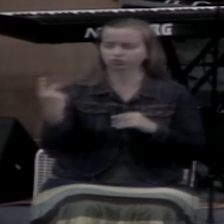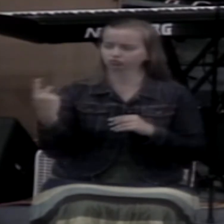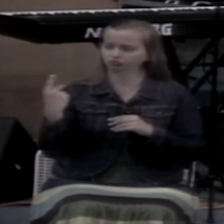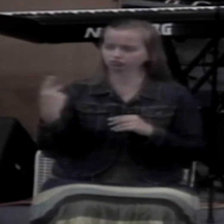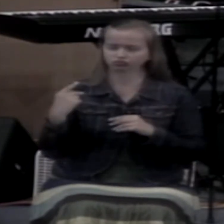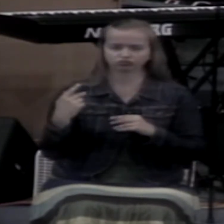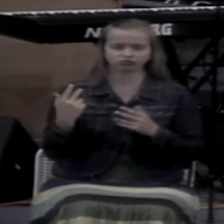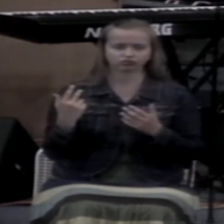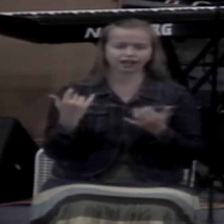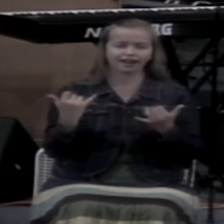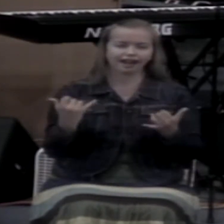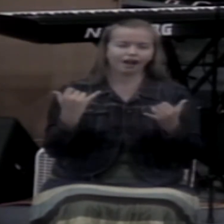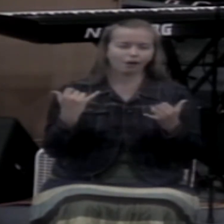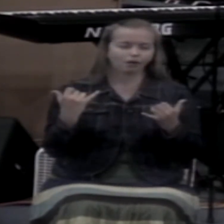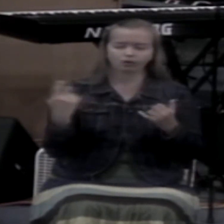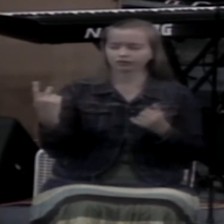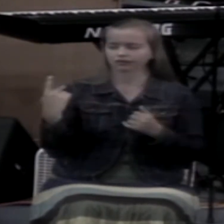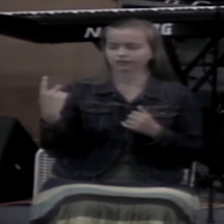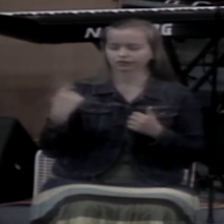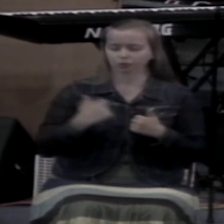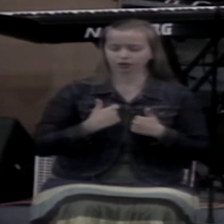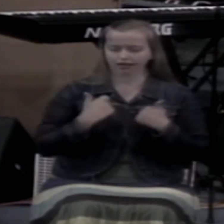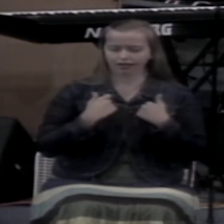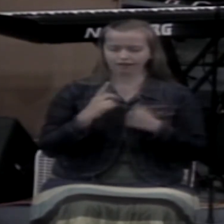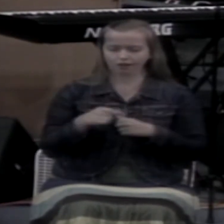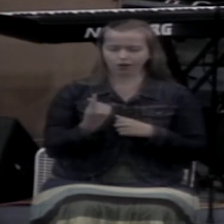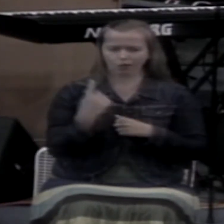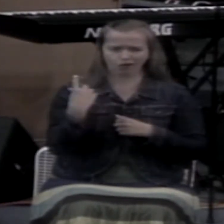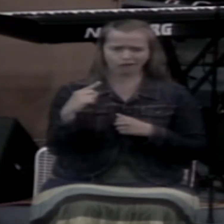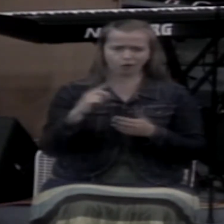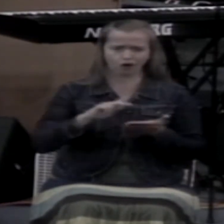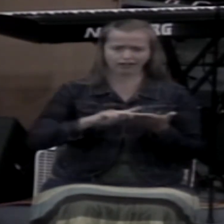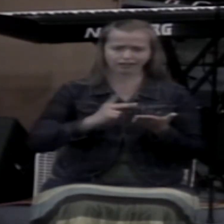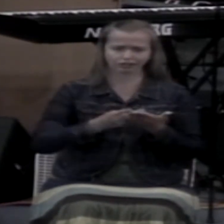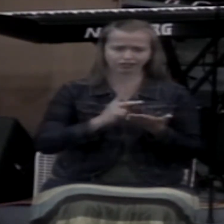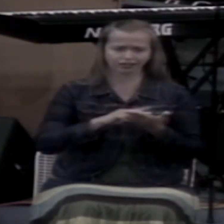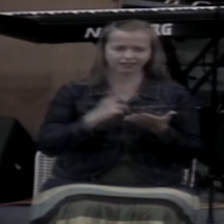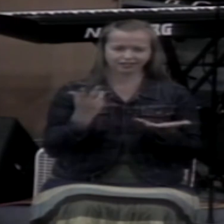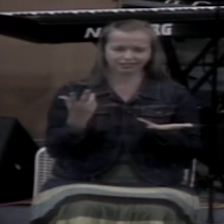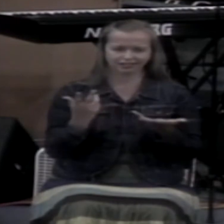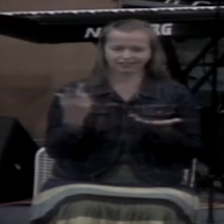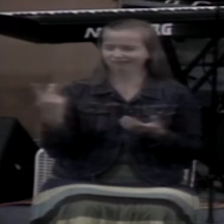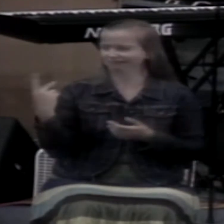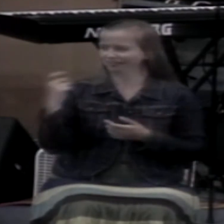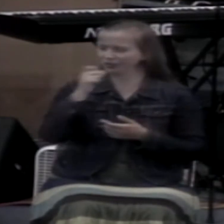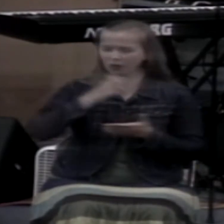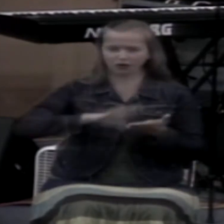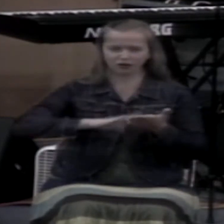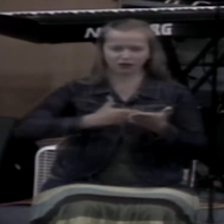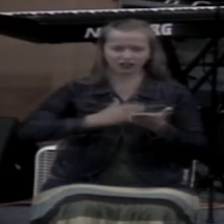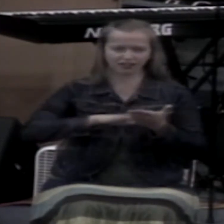why we need a kitchen, but we have one. But we eat out a lot. And